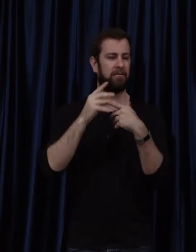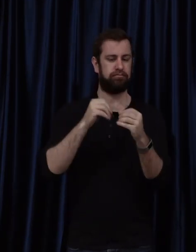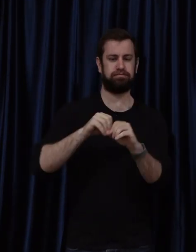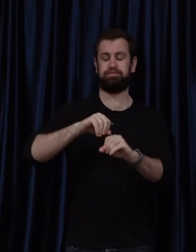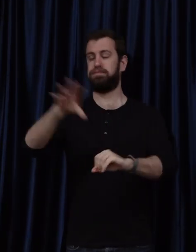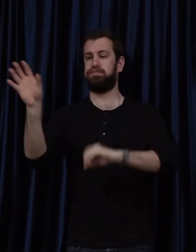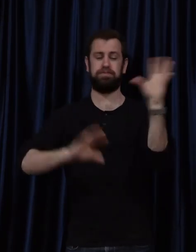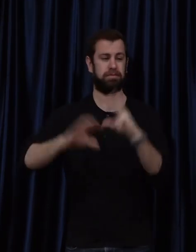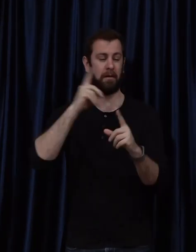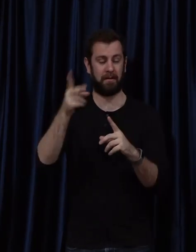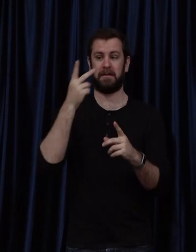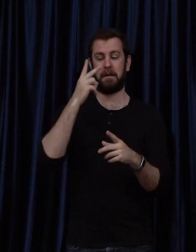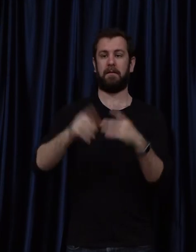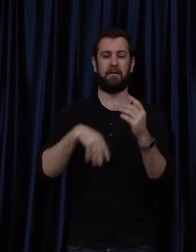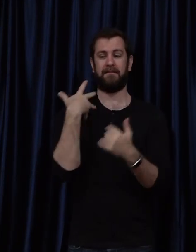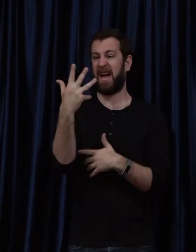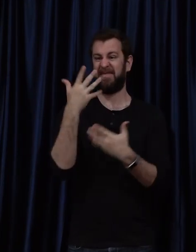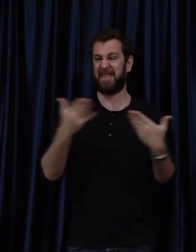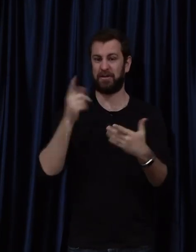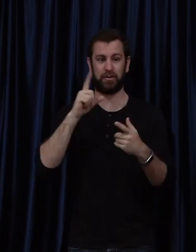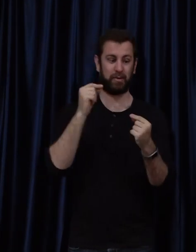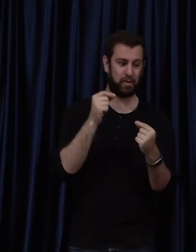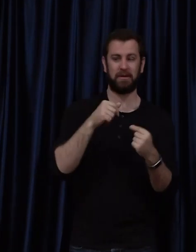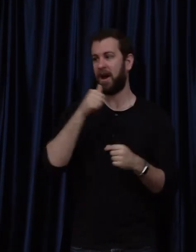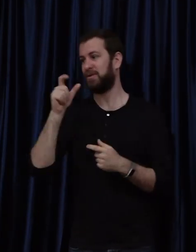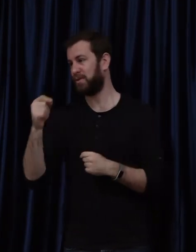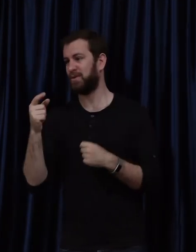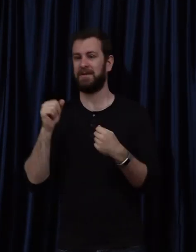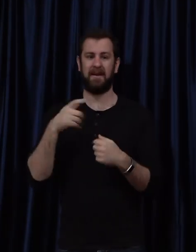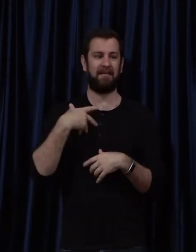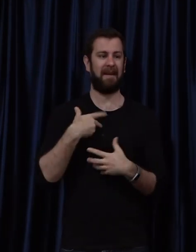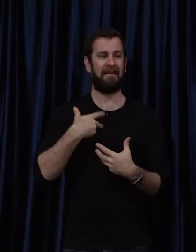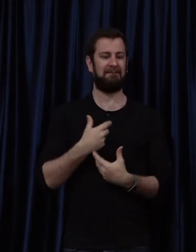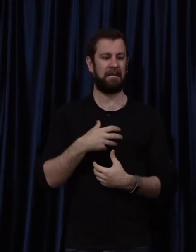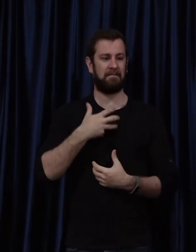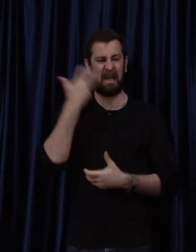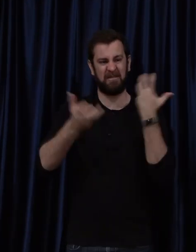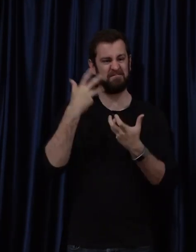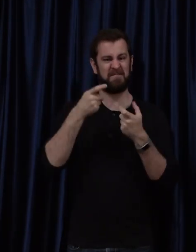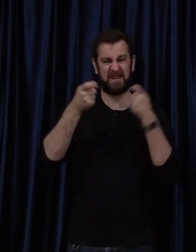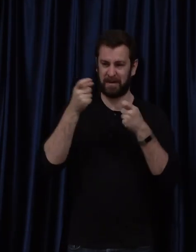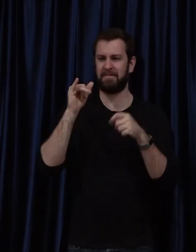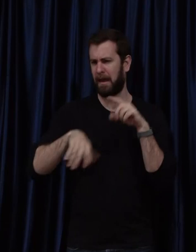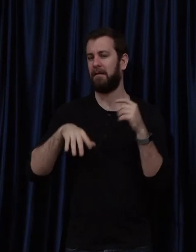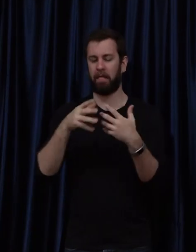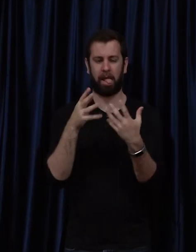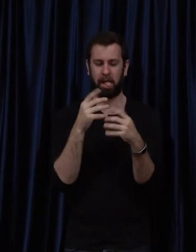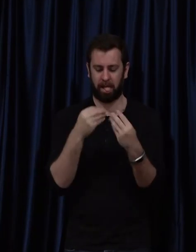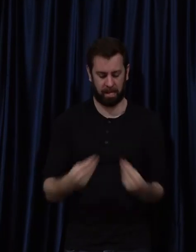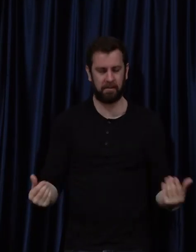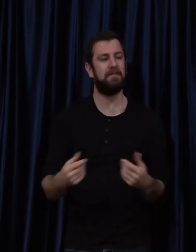conspicuous. And then these are the five things to do, five not to do, anger management, this and that. But listen to this amazing,